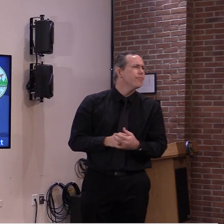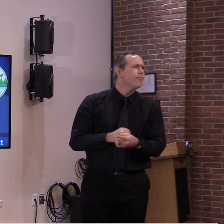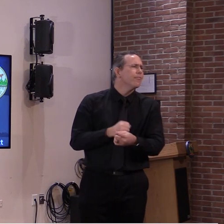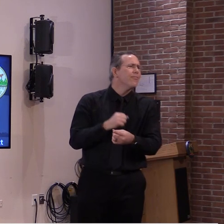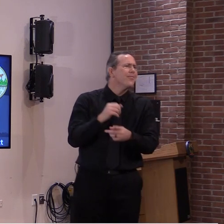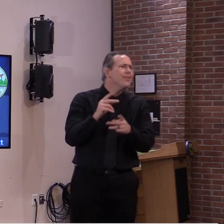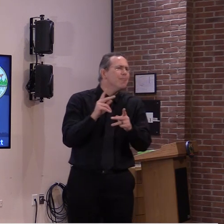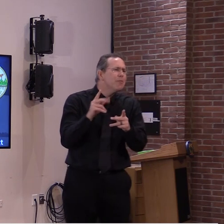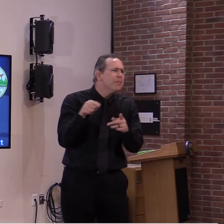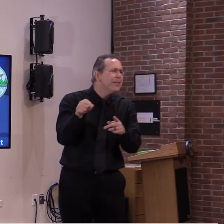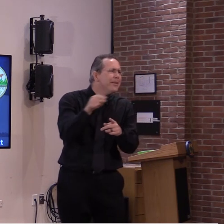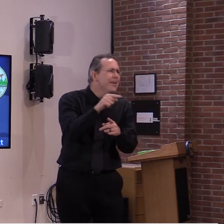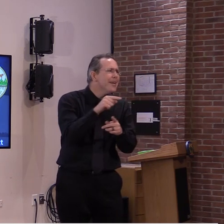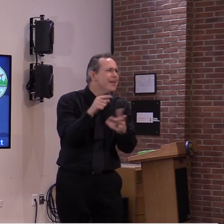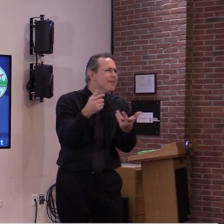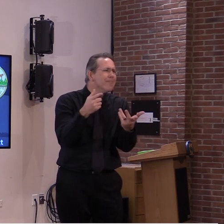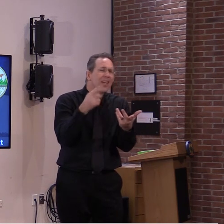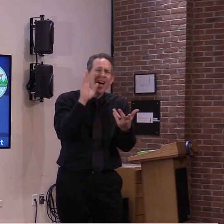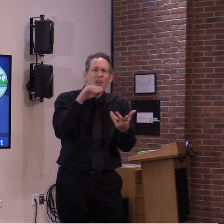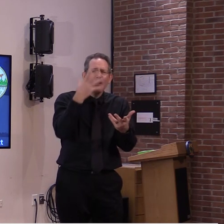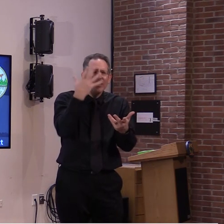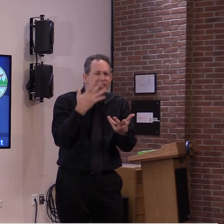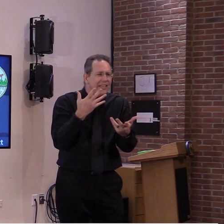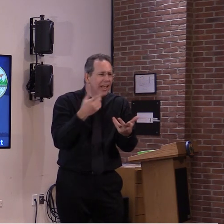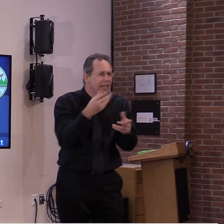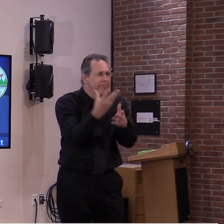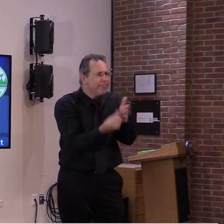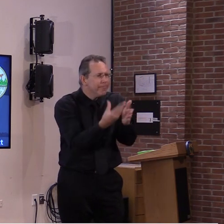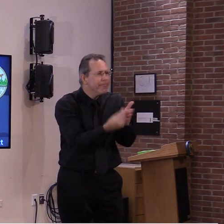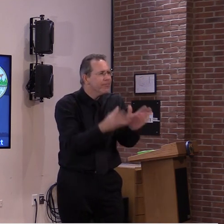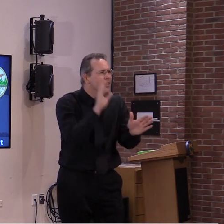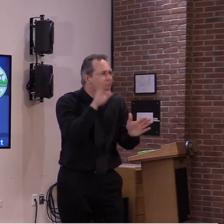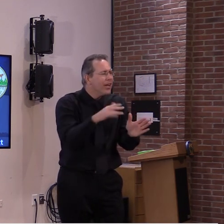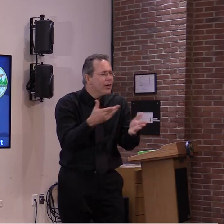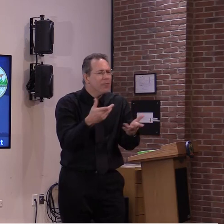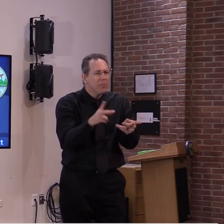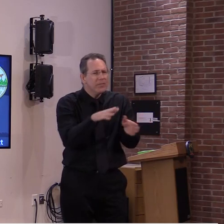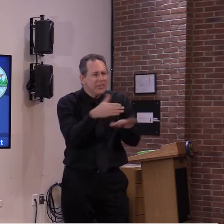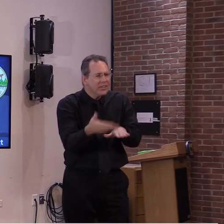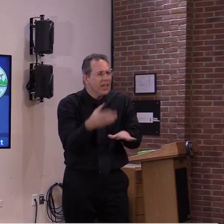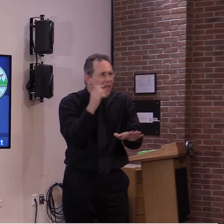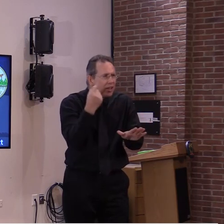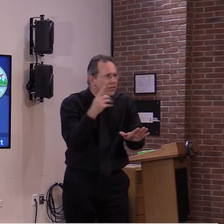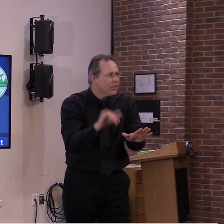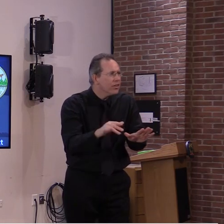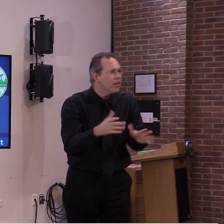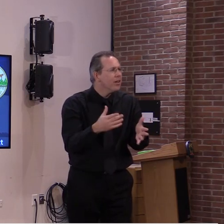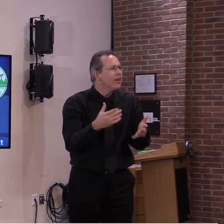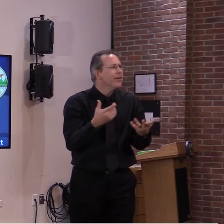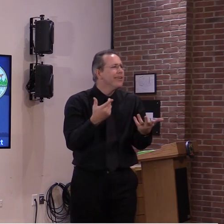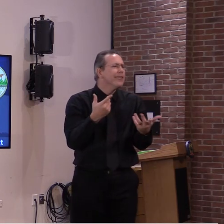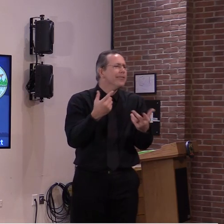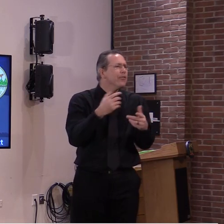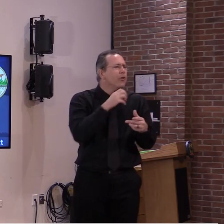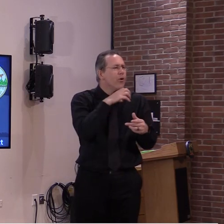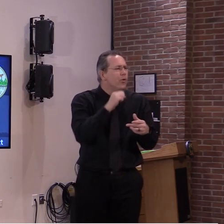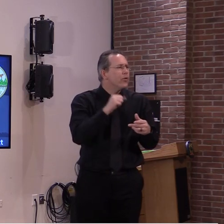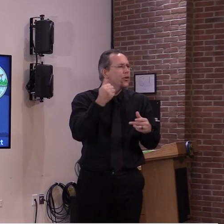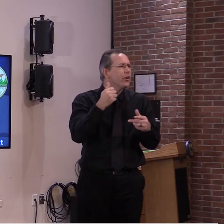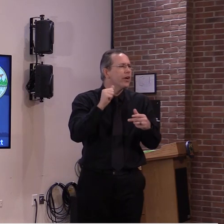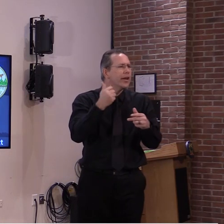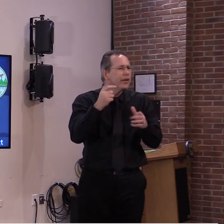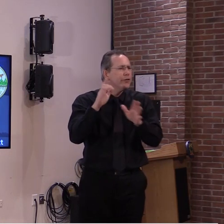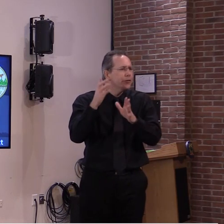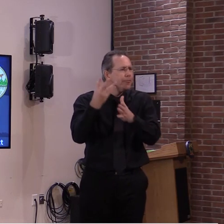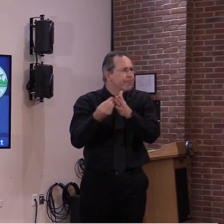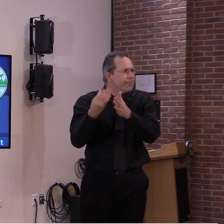everyone. And I realize that every death is a horrible thing, but the average